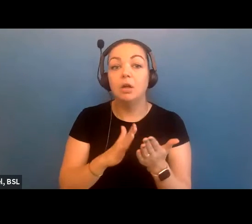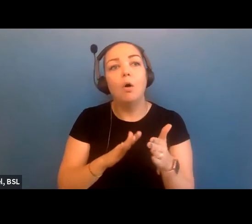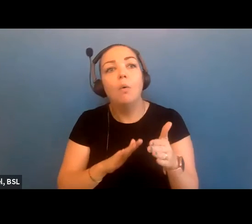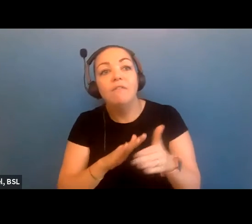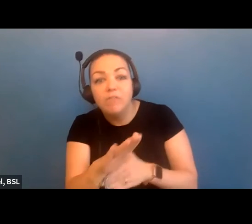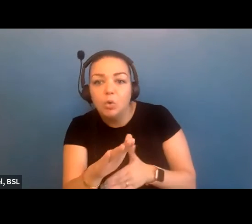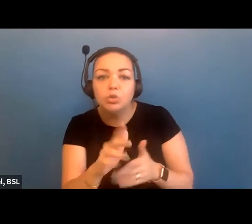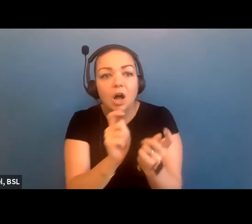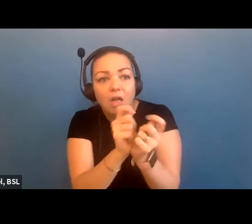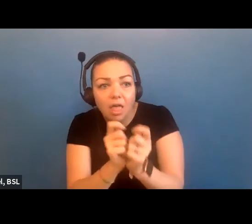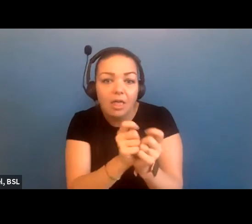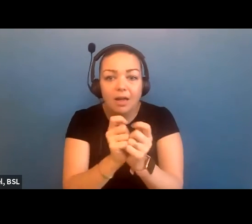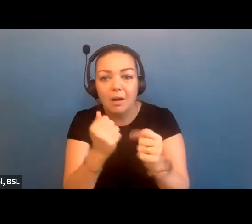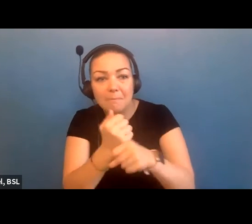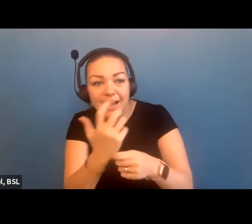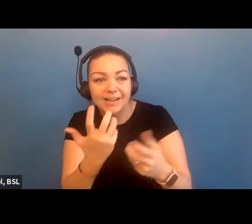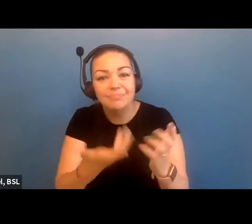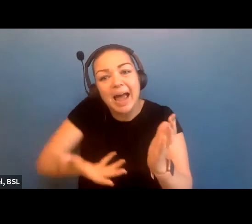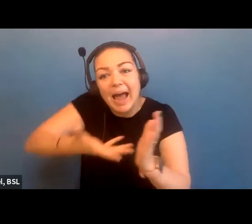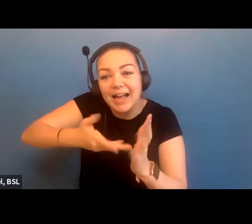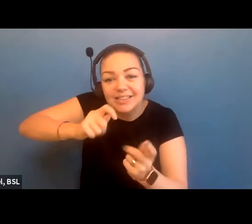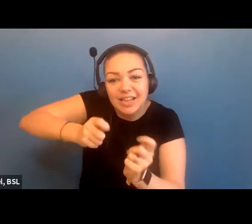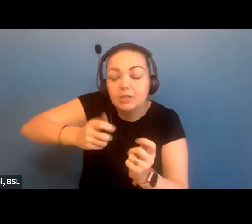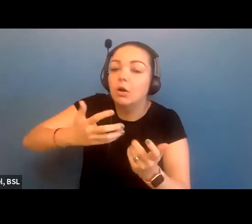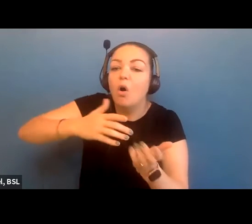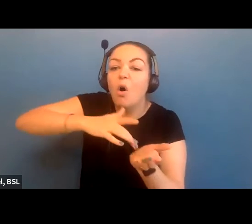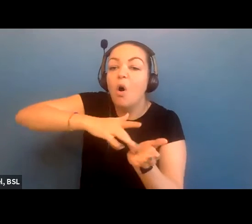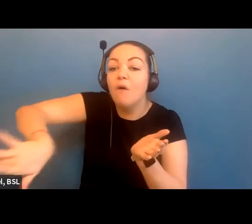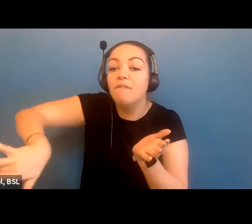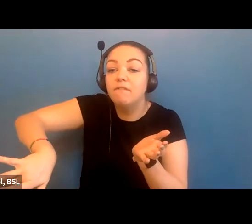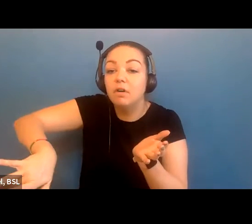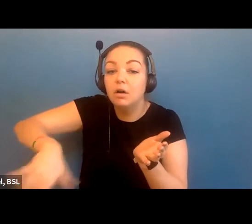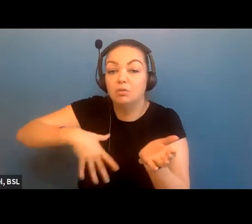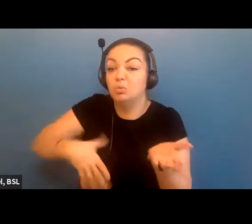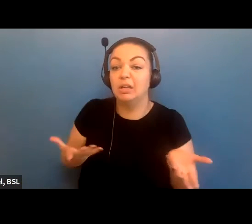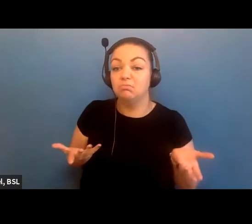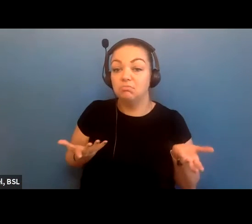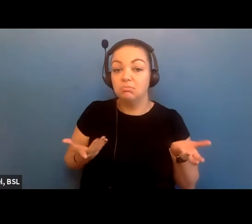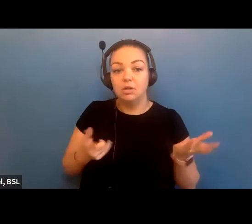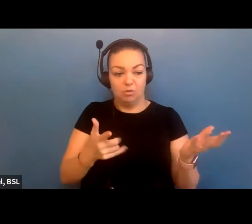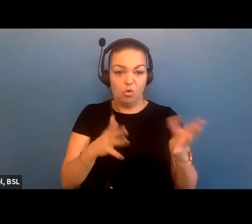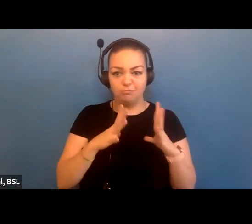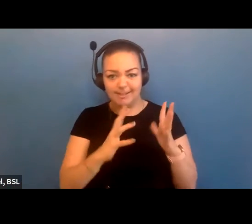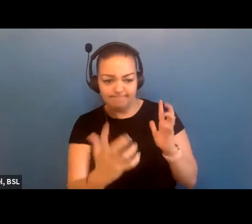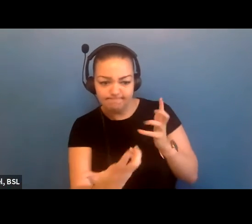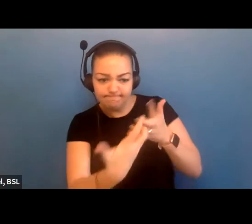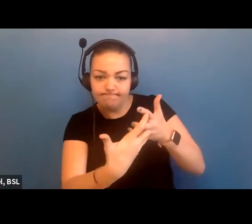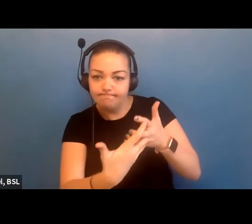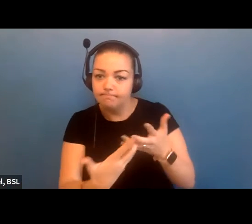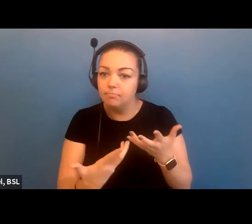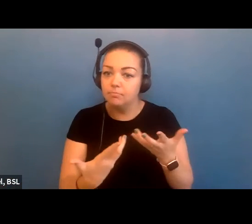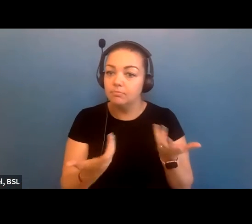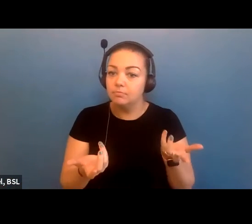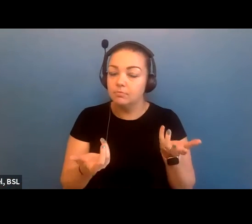future alterations, add-ons, operational support, mitigation, and compensation. You